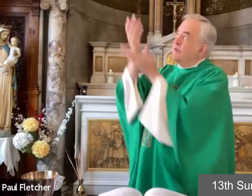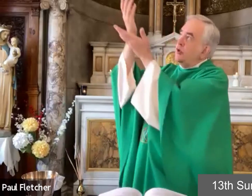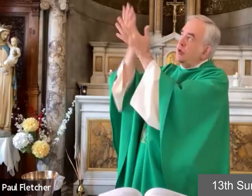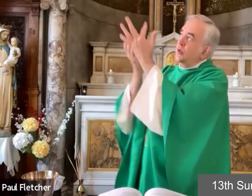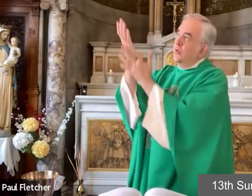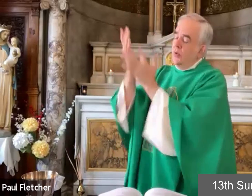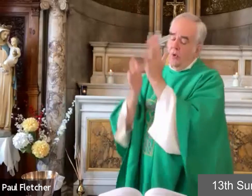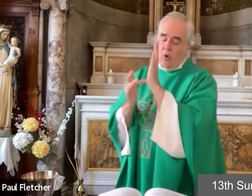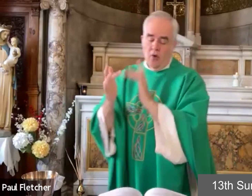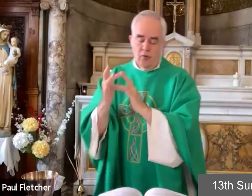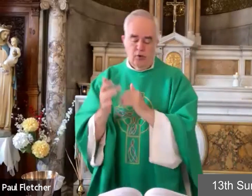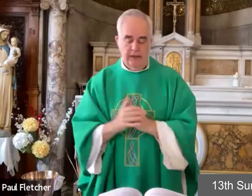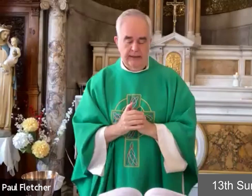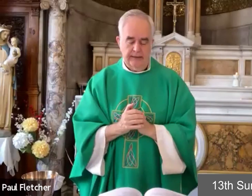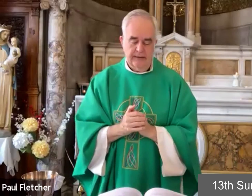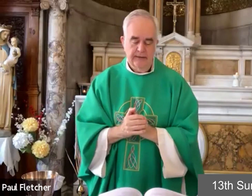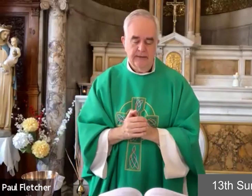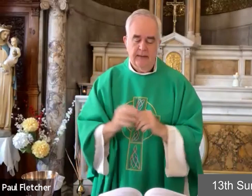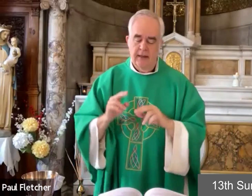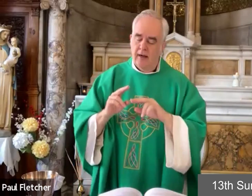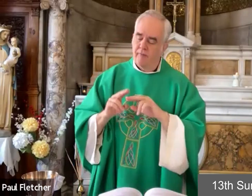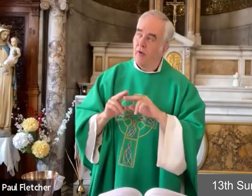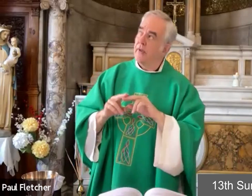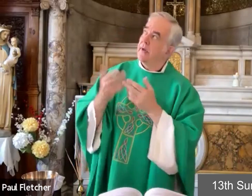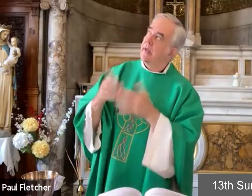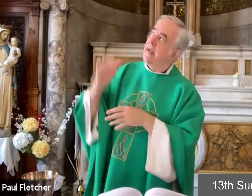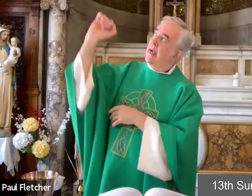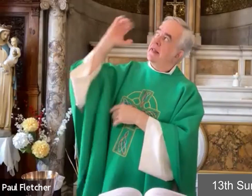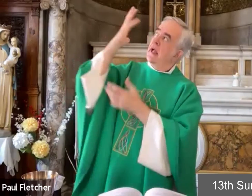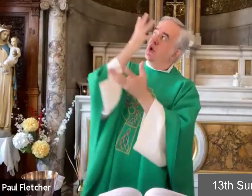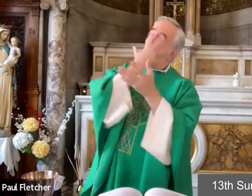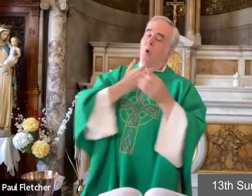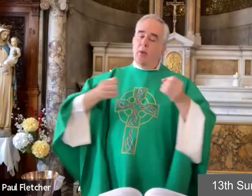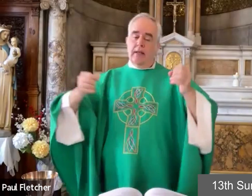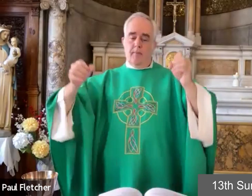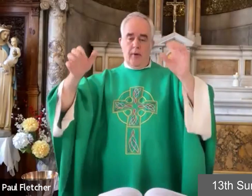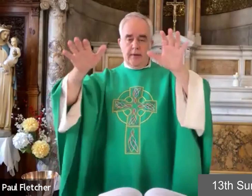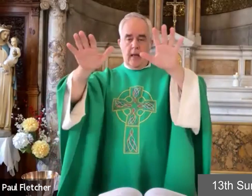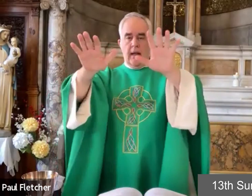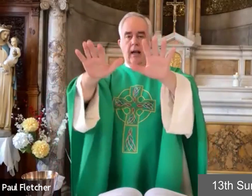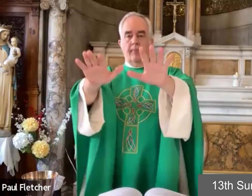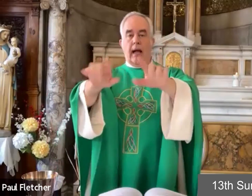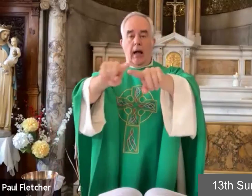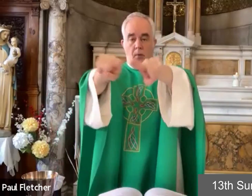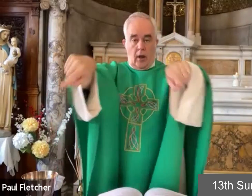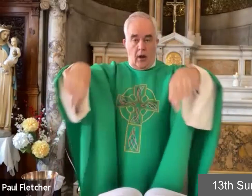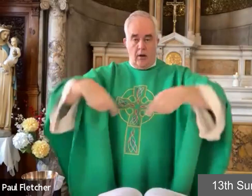to you, to Jesus. Father, let your Holy Spirit come down on